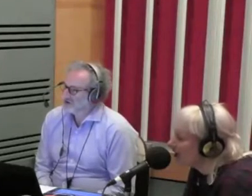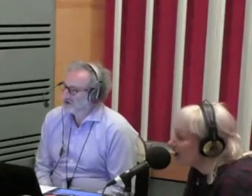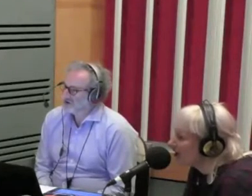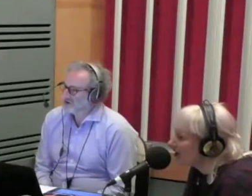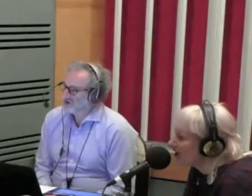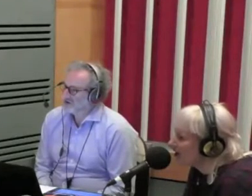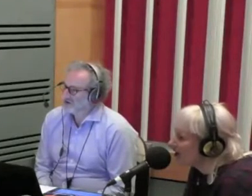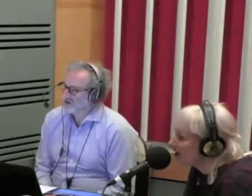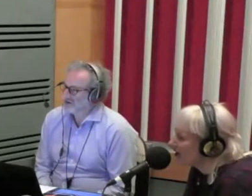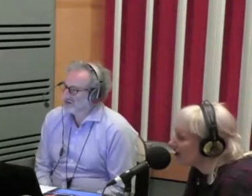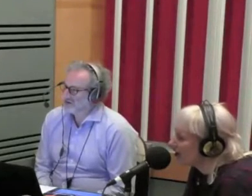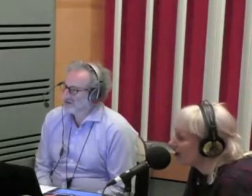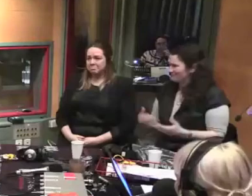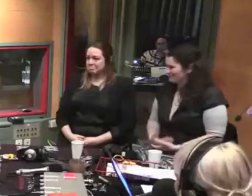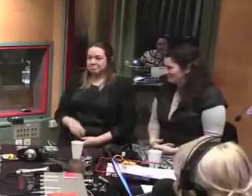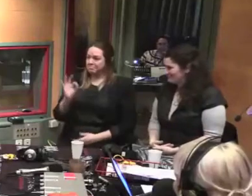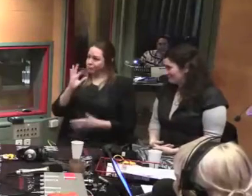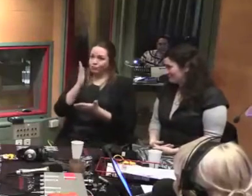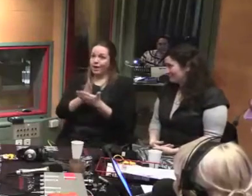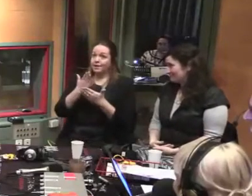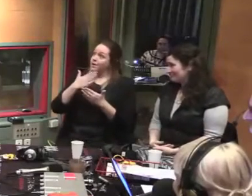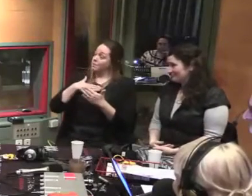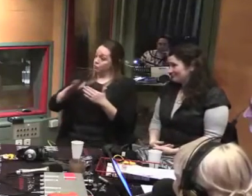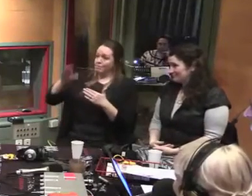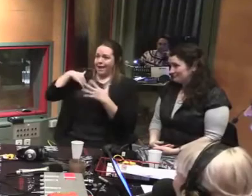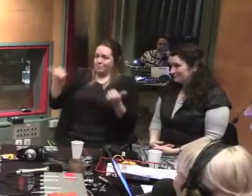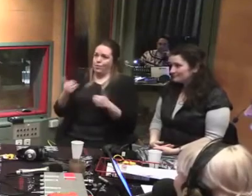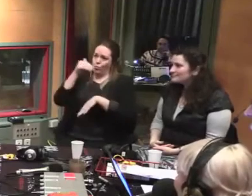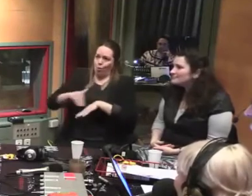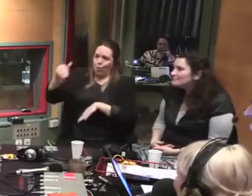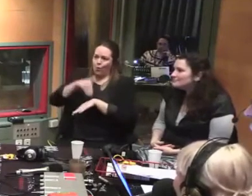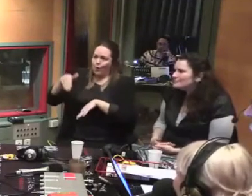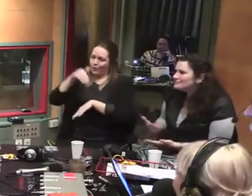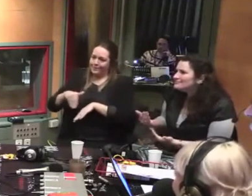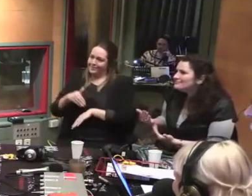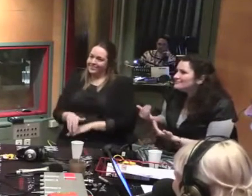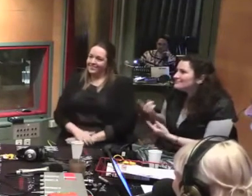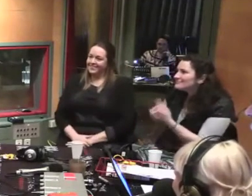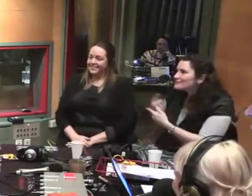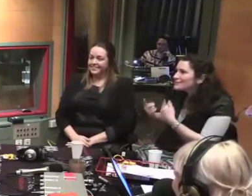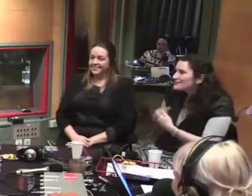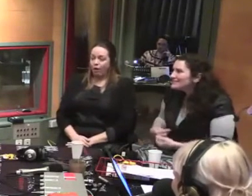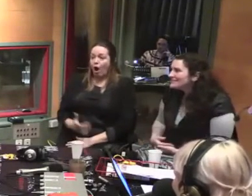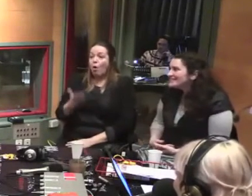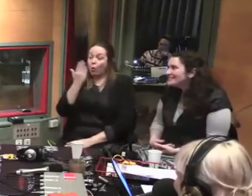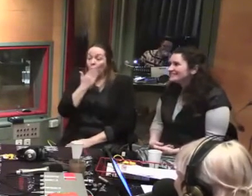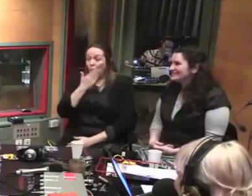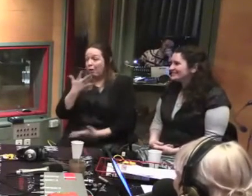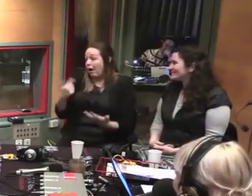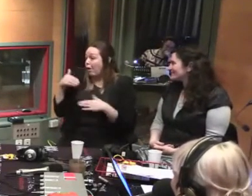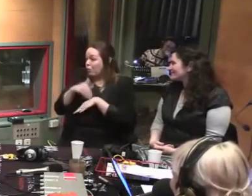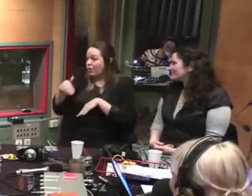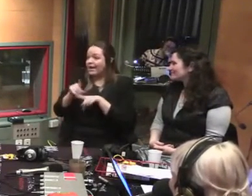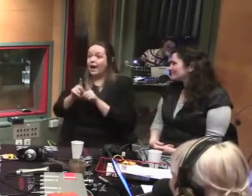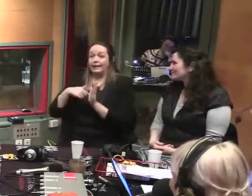point. Absolutely not. No, I've done some very naughty things in my time. Would you like to tell us what they are? Oh, well, I did some naughty things at school, such